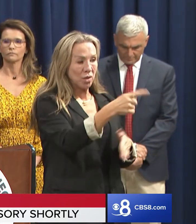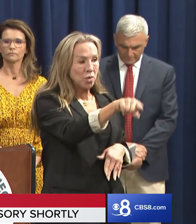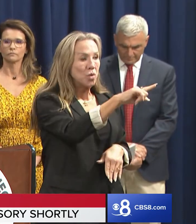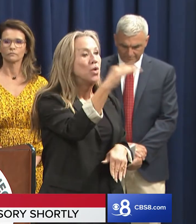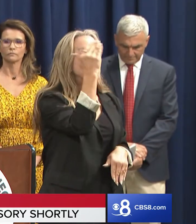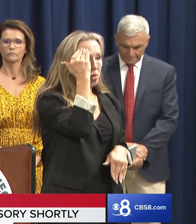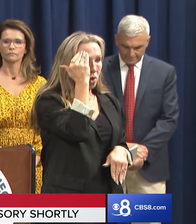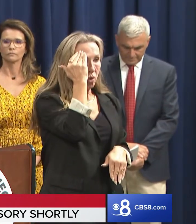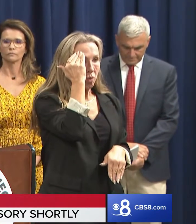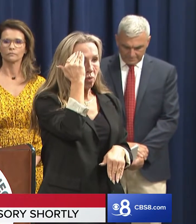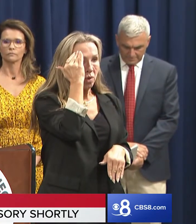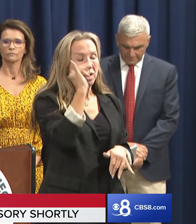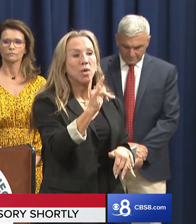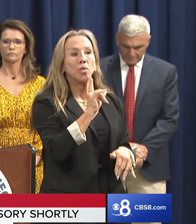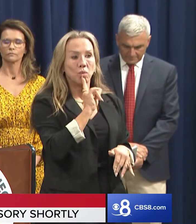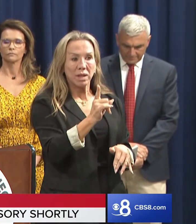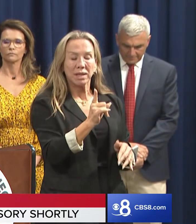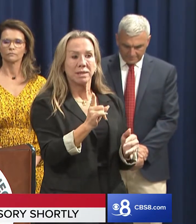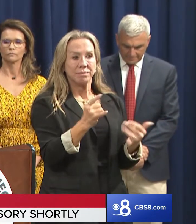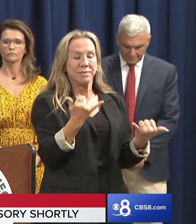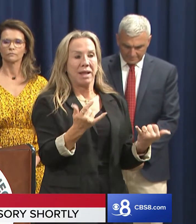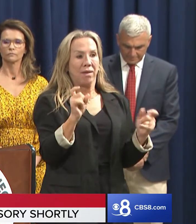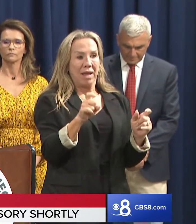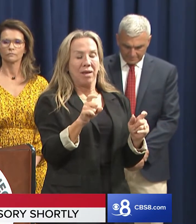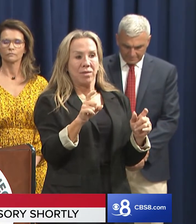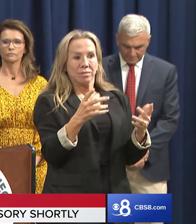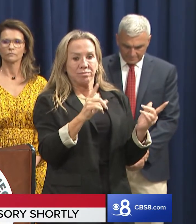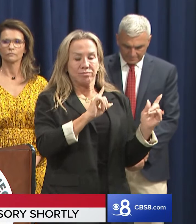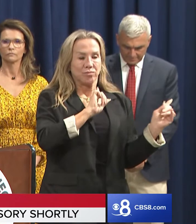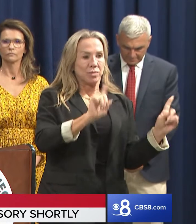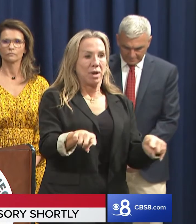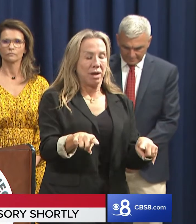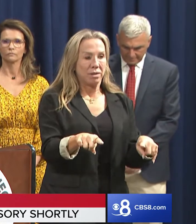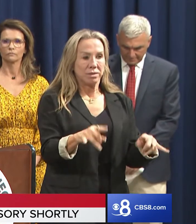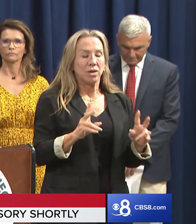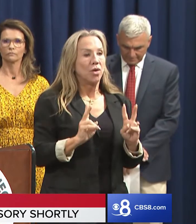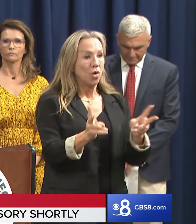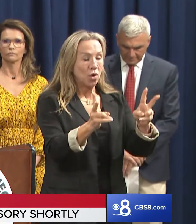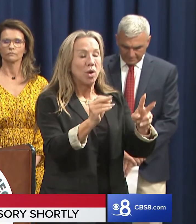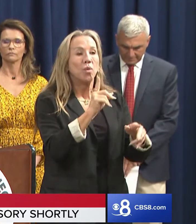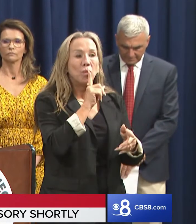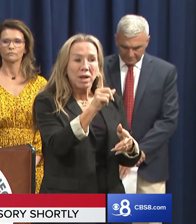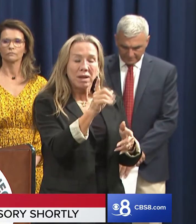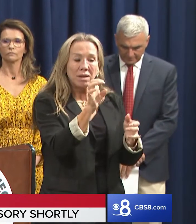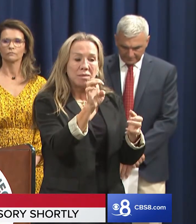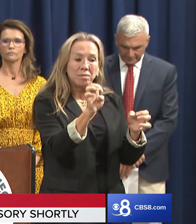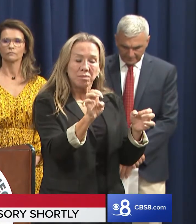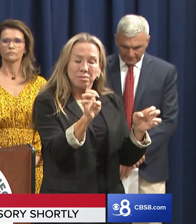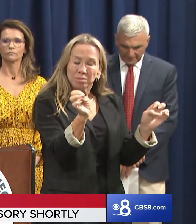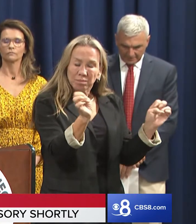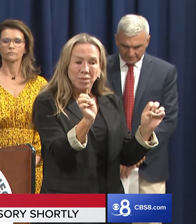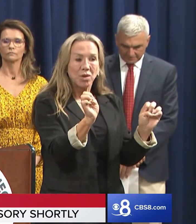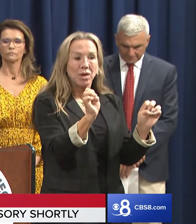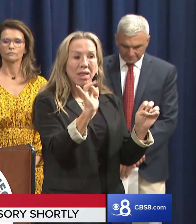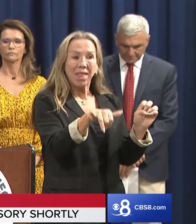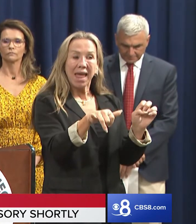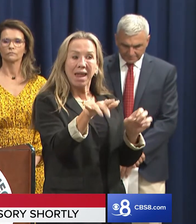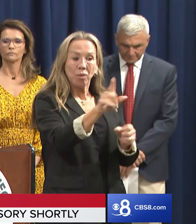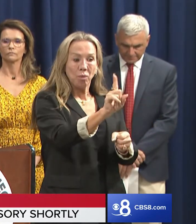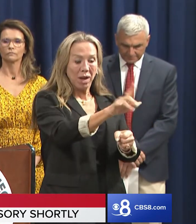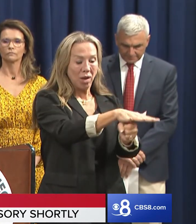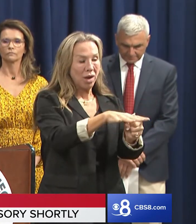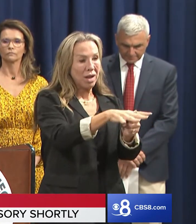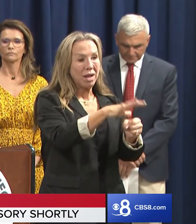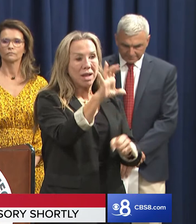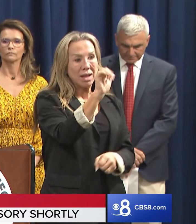aware of an urgent response happening, and it's specific and important to mention that it's in the service areas